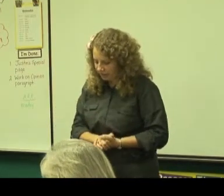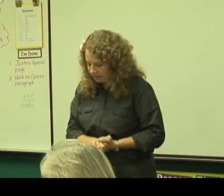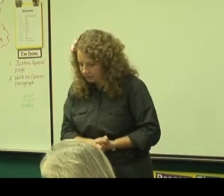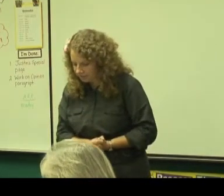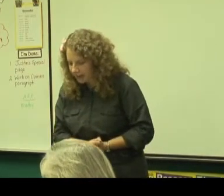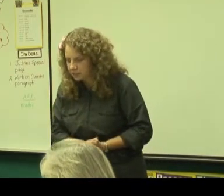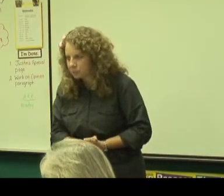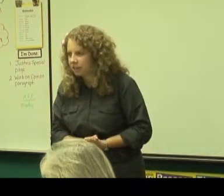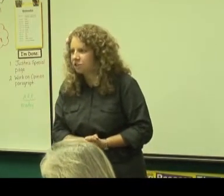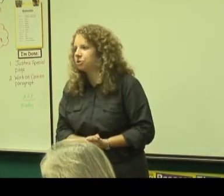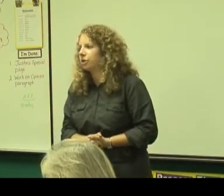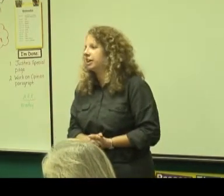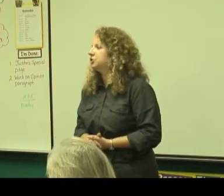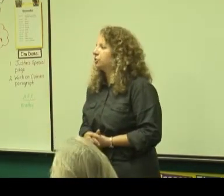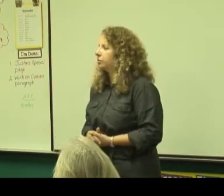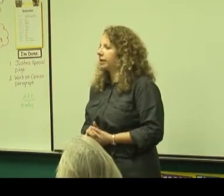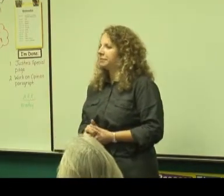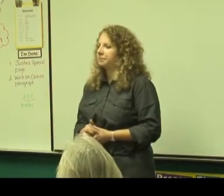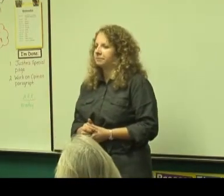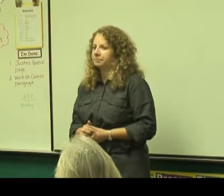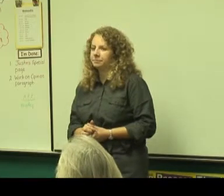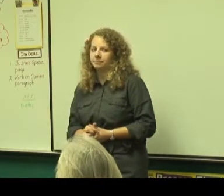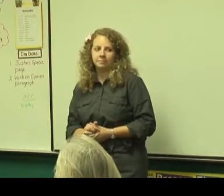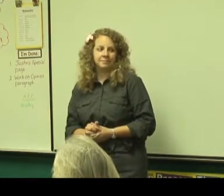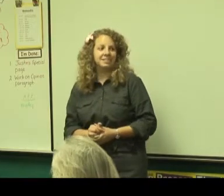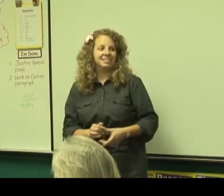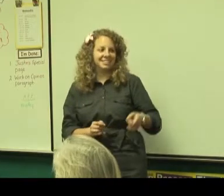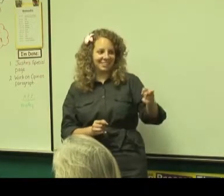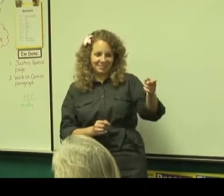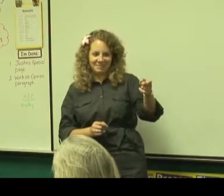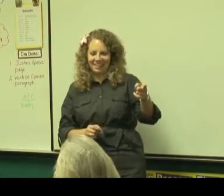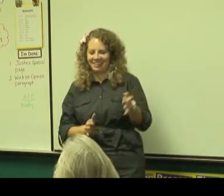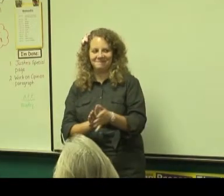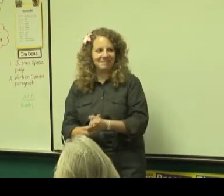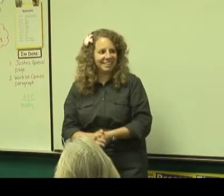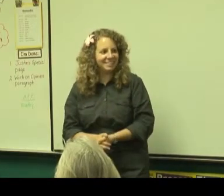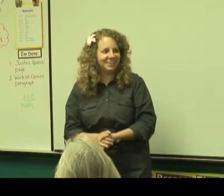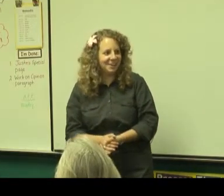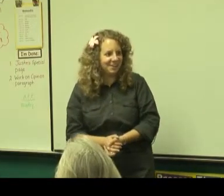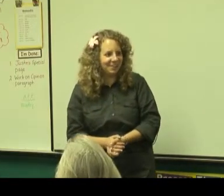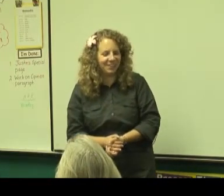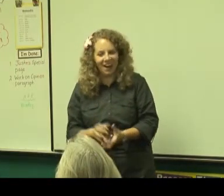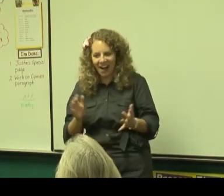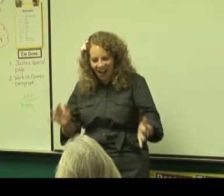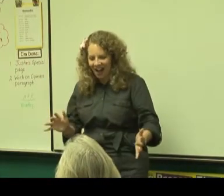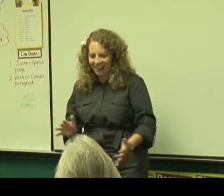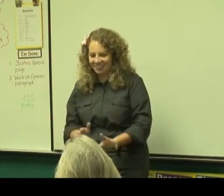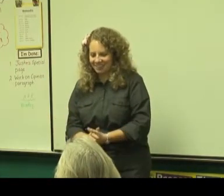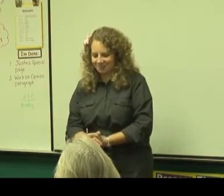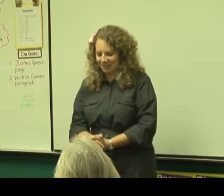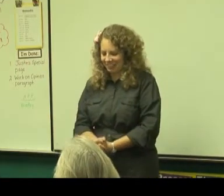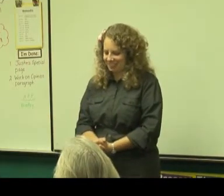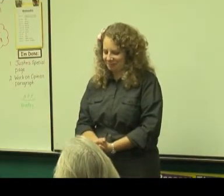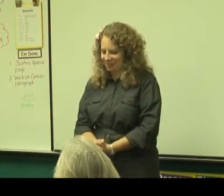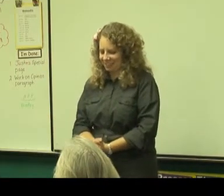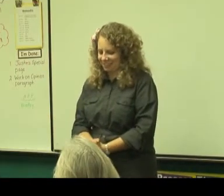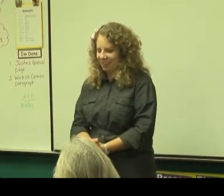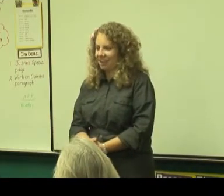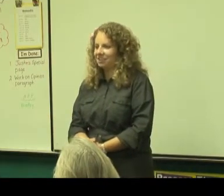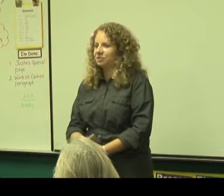Okay, and last one, enjoy. Enjoy what? Sleeping. Me too. Sleeping is amazing. Okay,